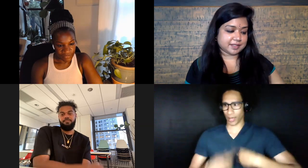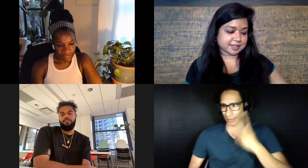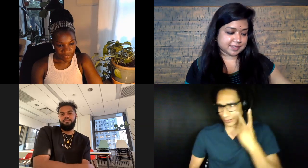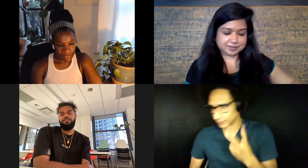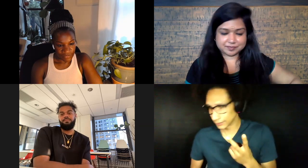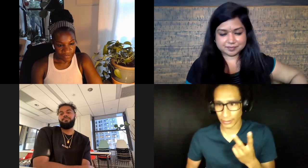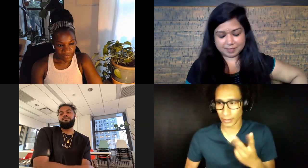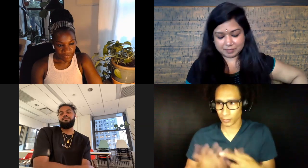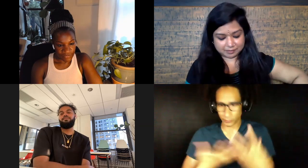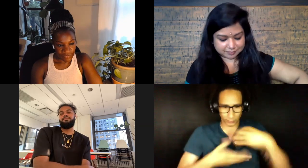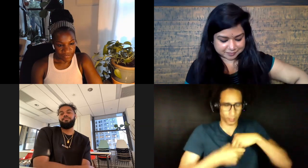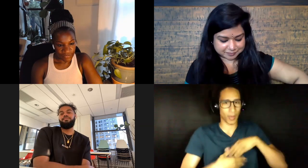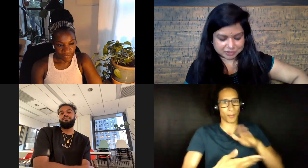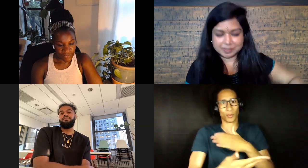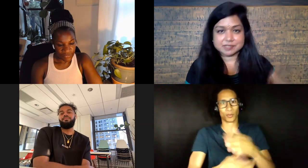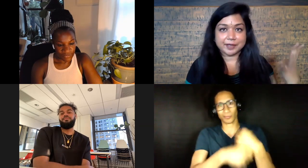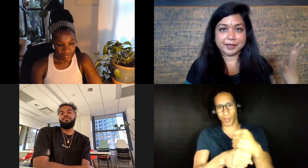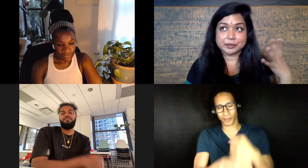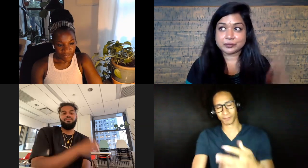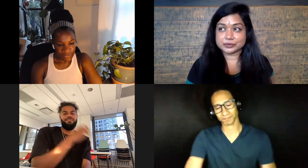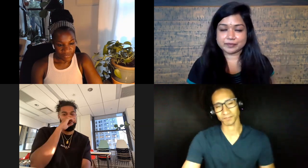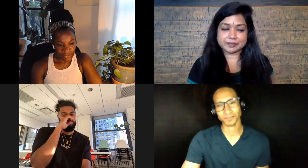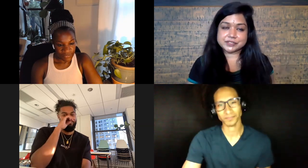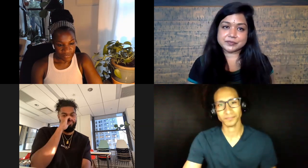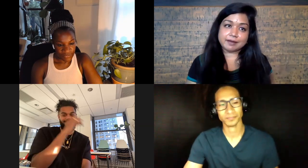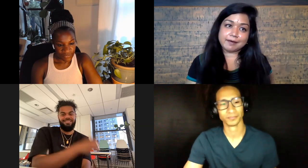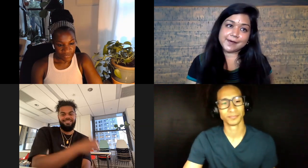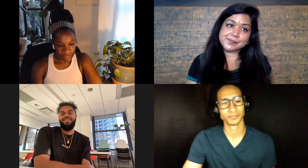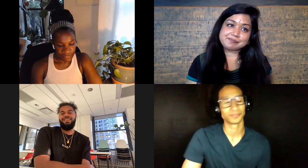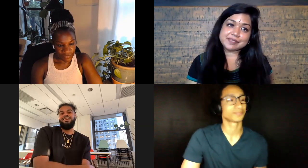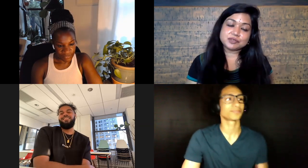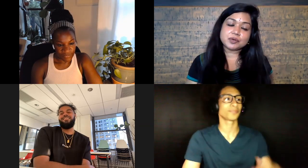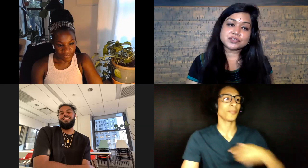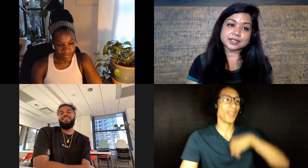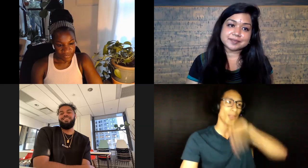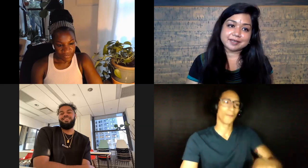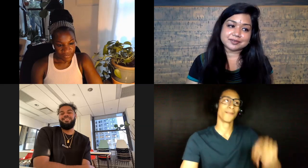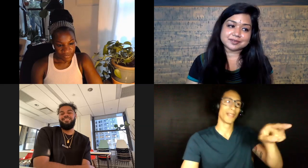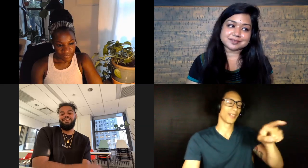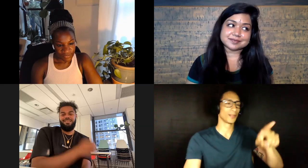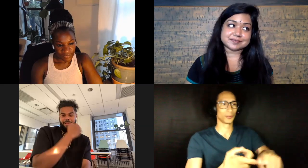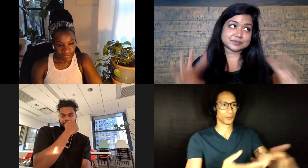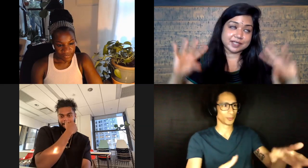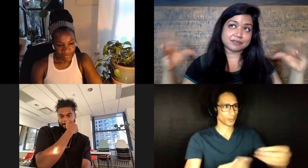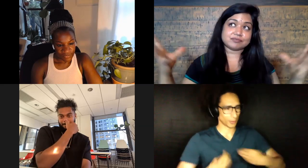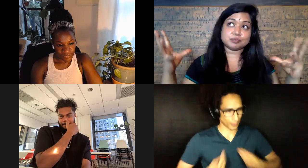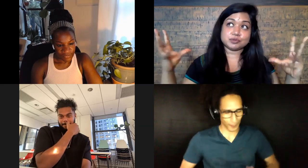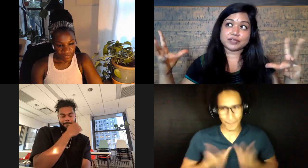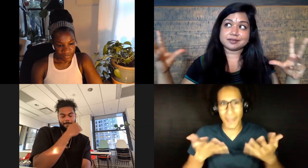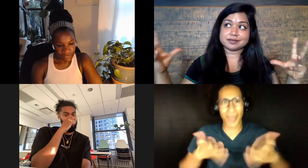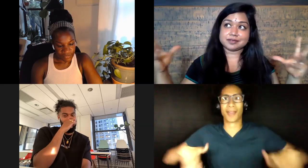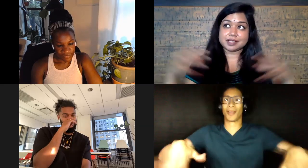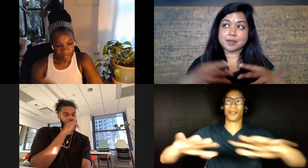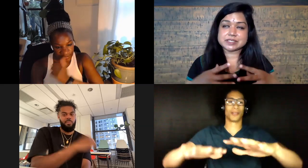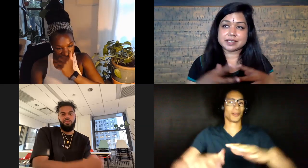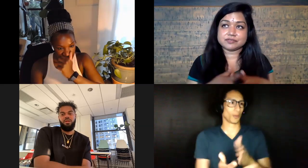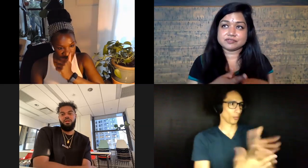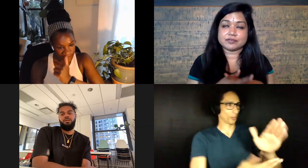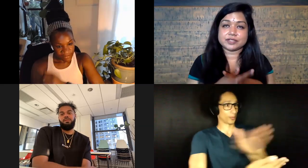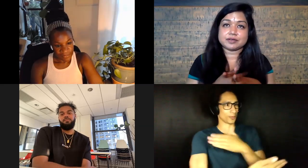or you think I'm appropriating. Like I go to Civils and Trin City Realty and know the people by heart. You're not about to tell me nothing right